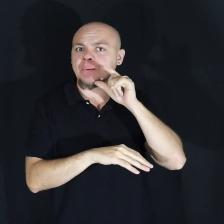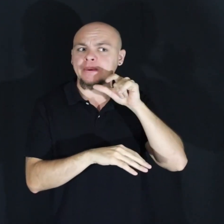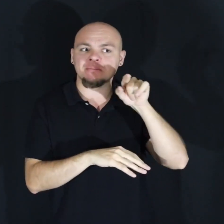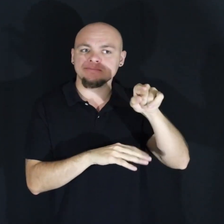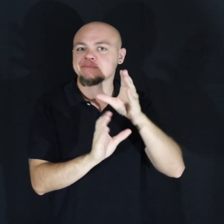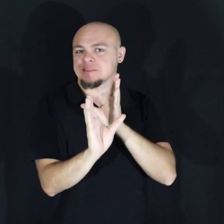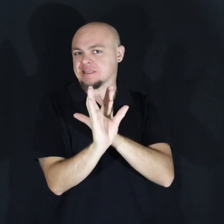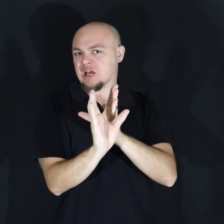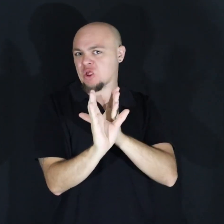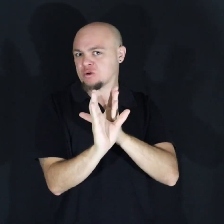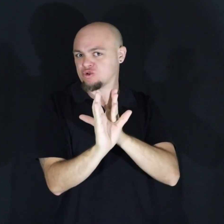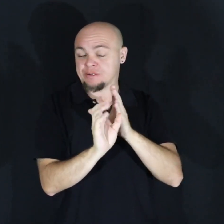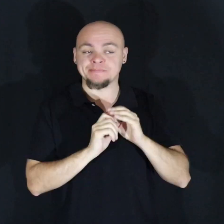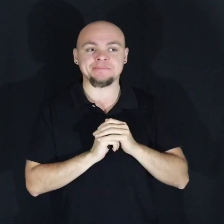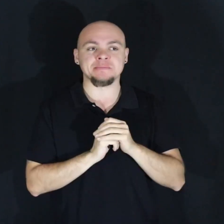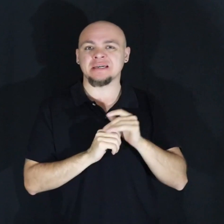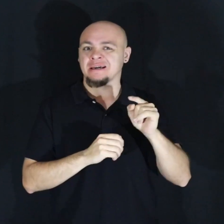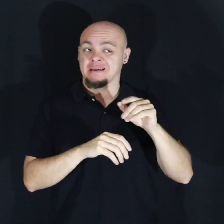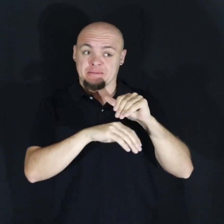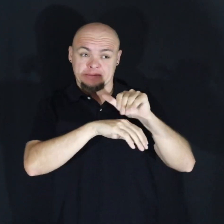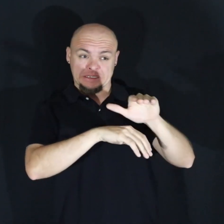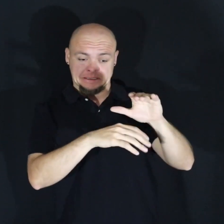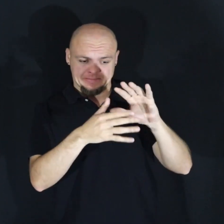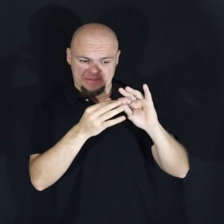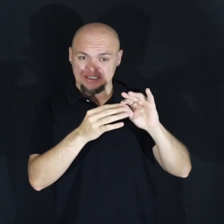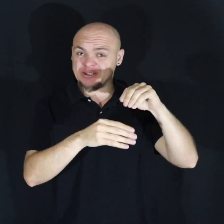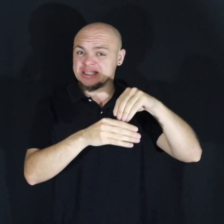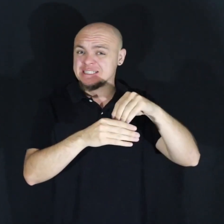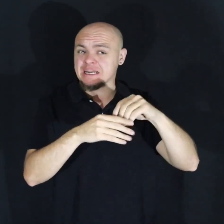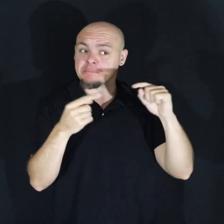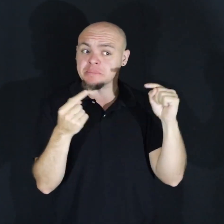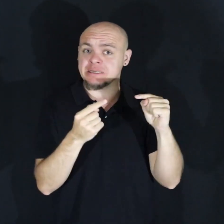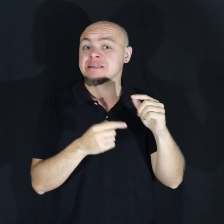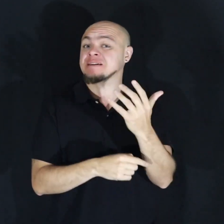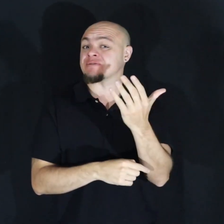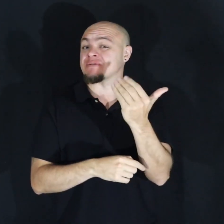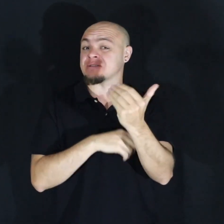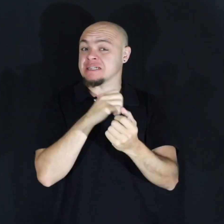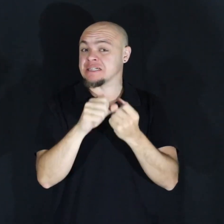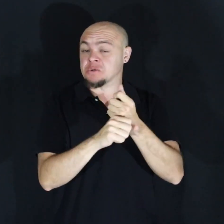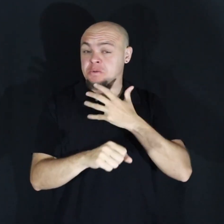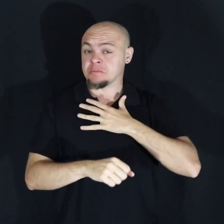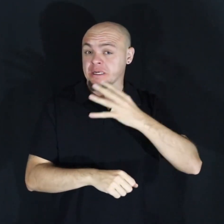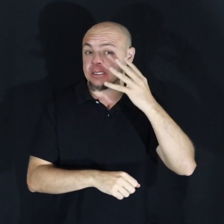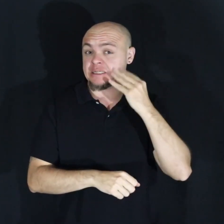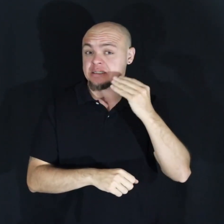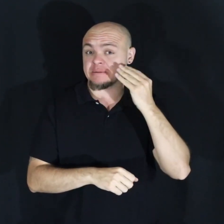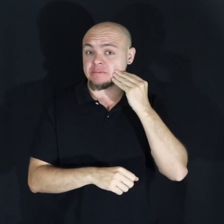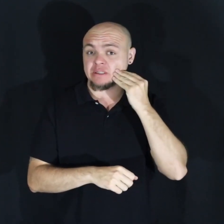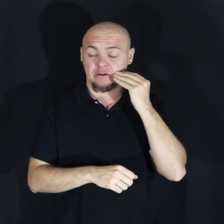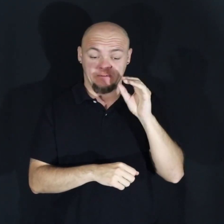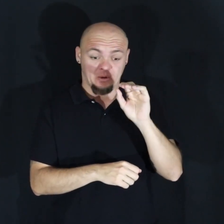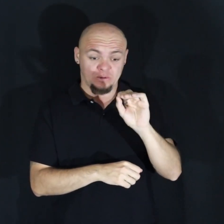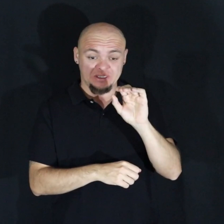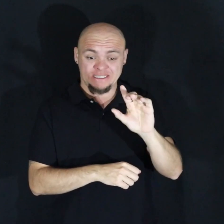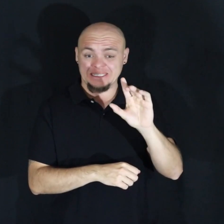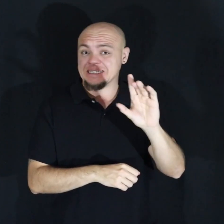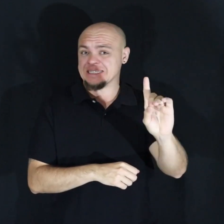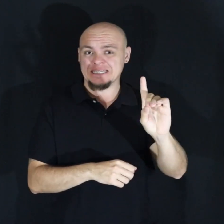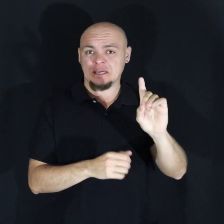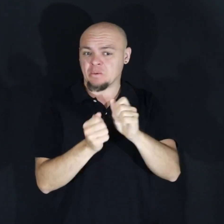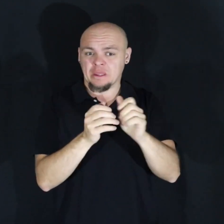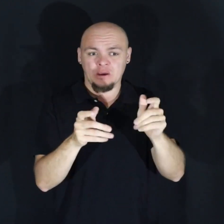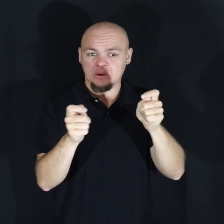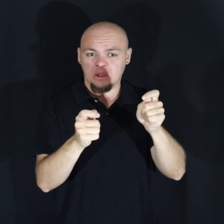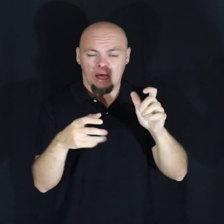was a message of pain. It was a message that crammed roughly 15 years of my experience of uncontrolled OCD into a single brief